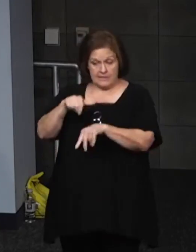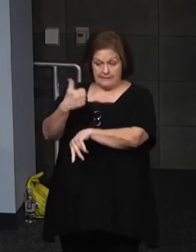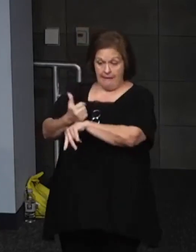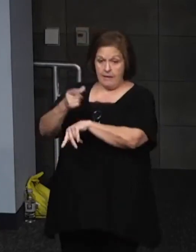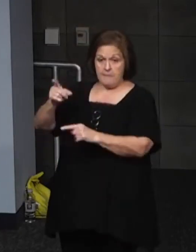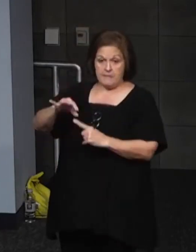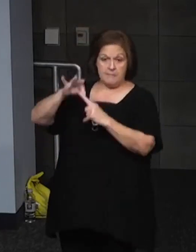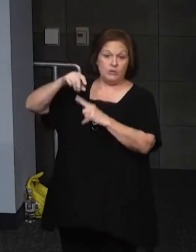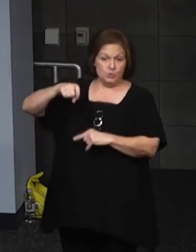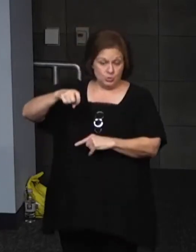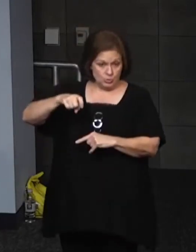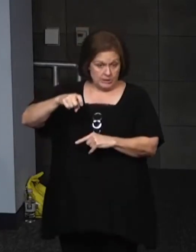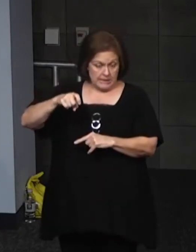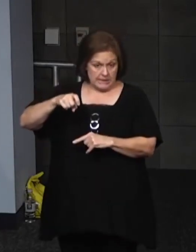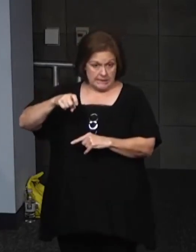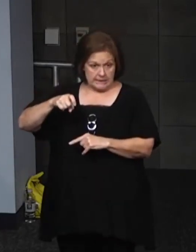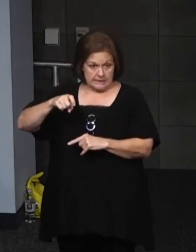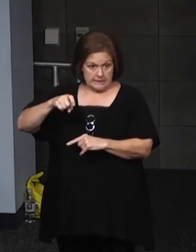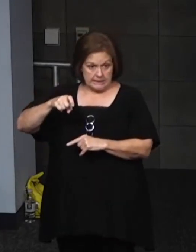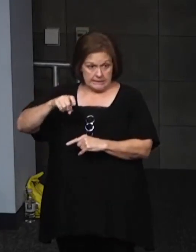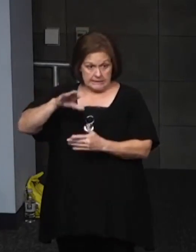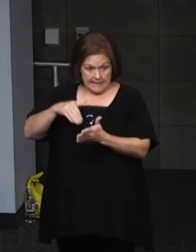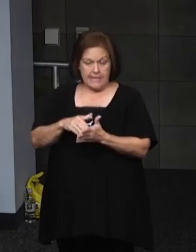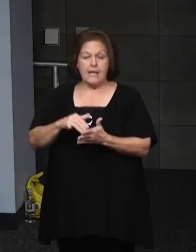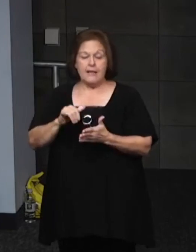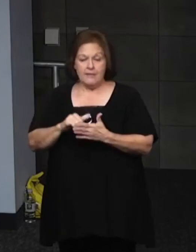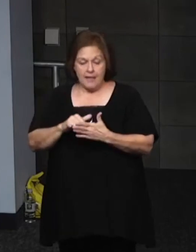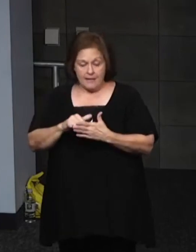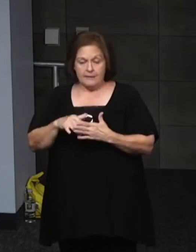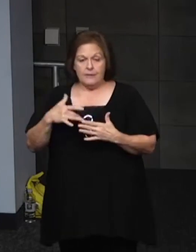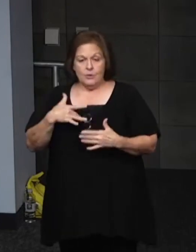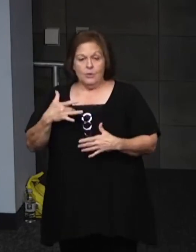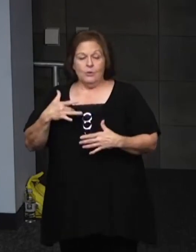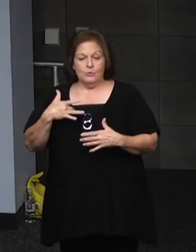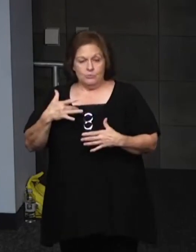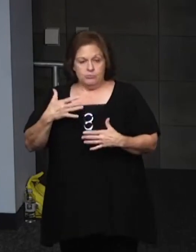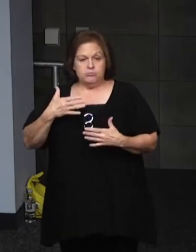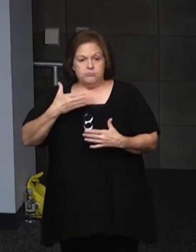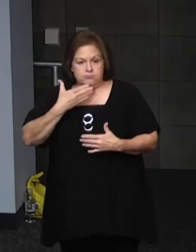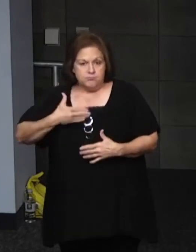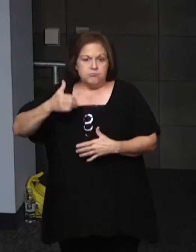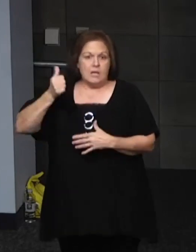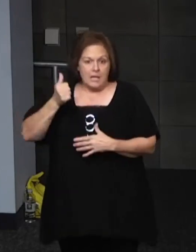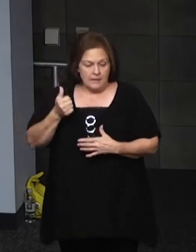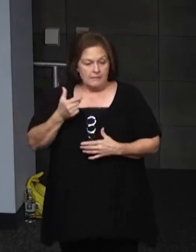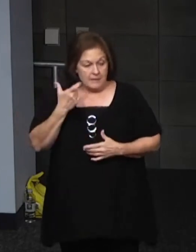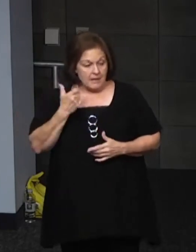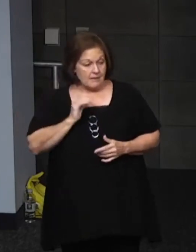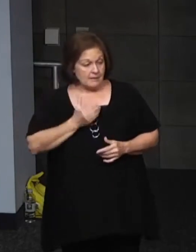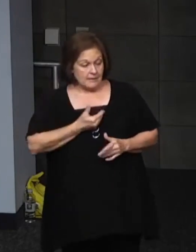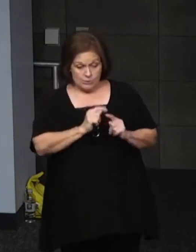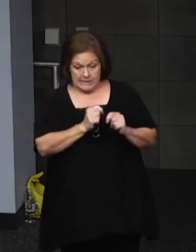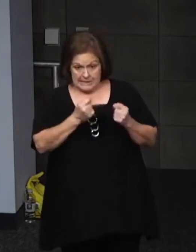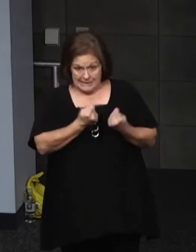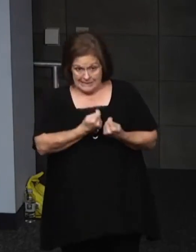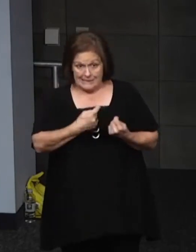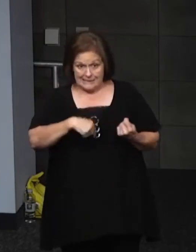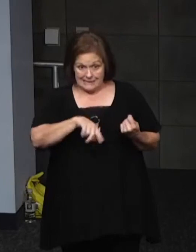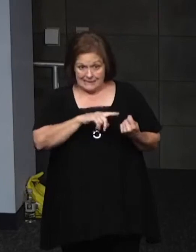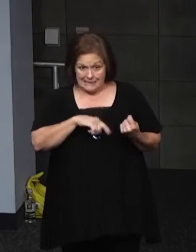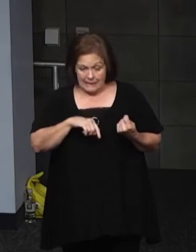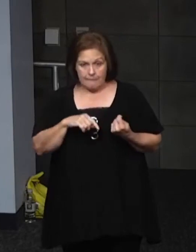shelter today. That was a huge relief to myself and our team. As you know, for the past 2 days, we have been kind of